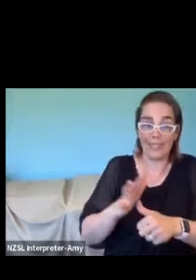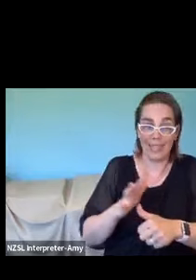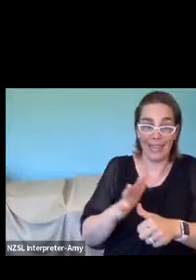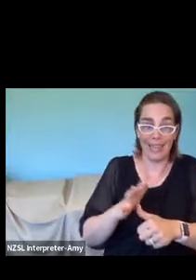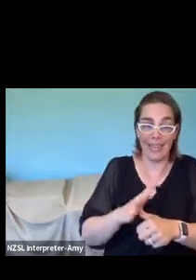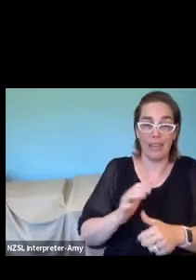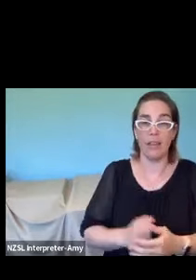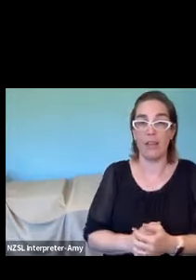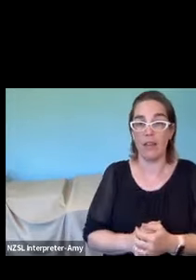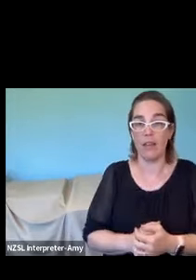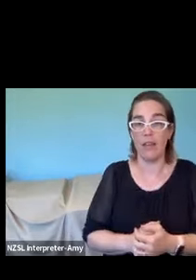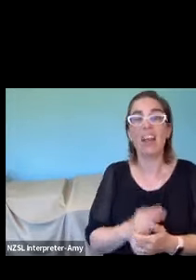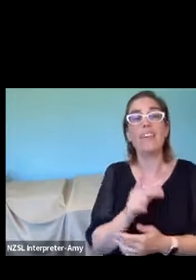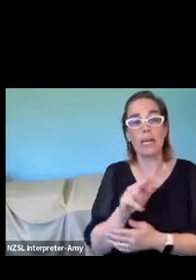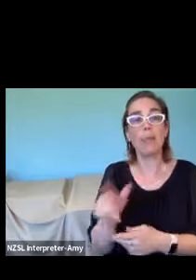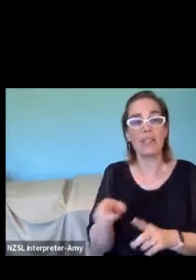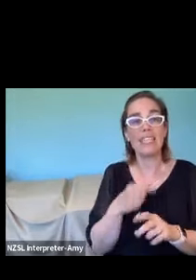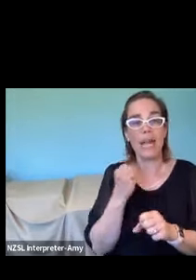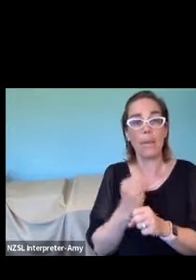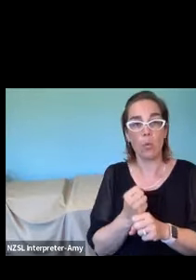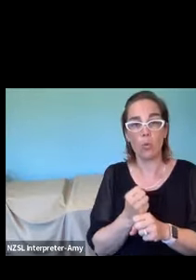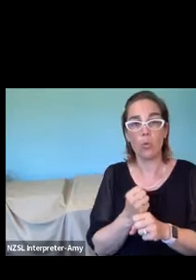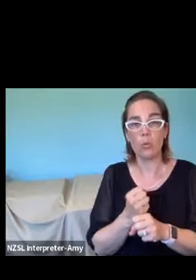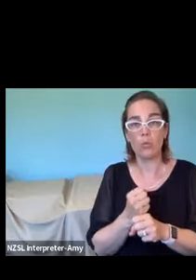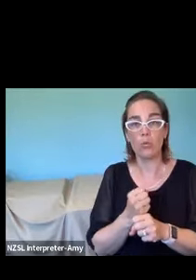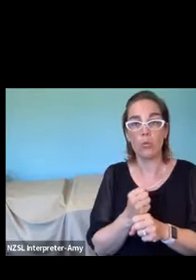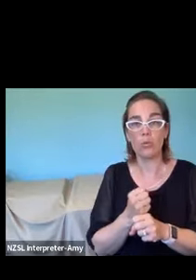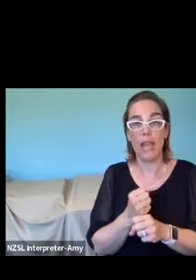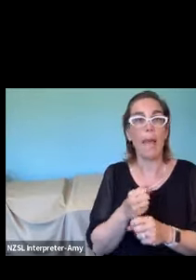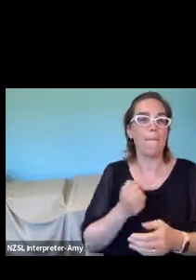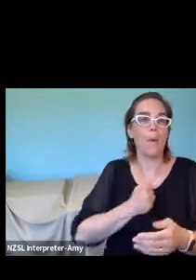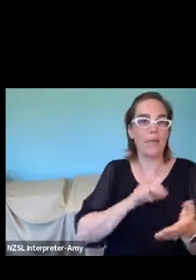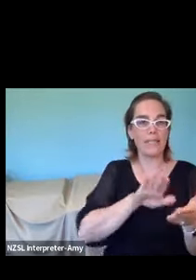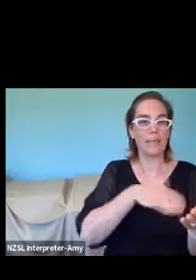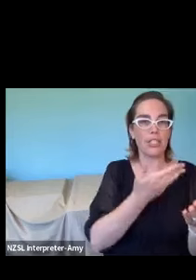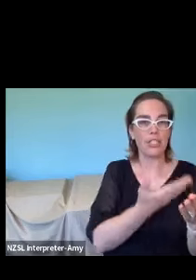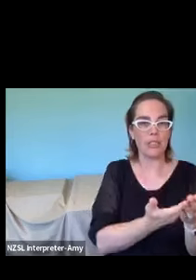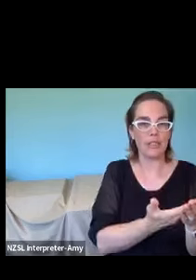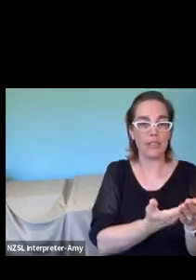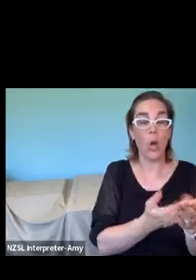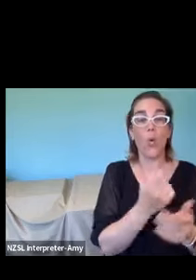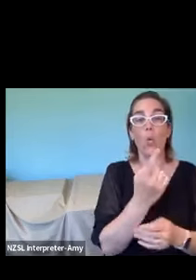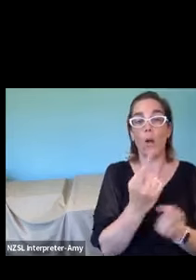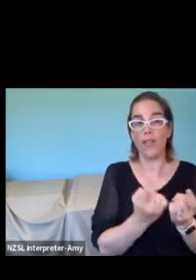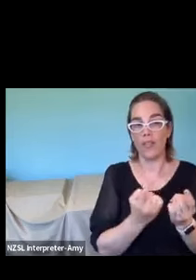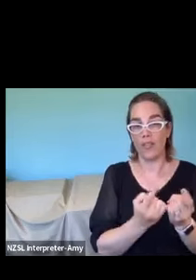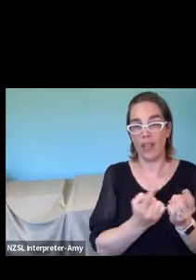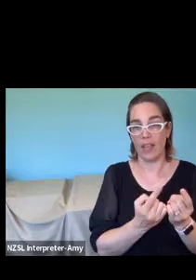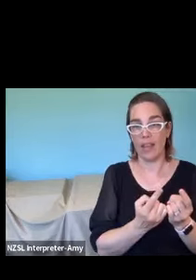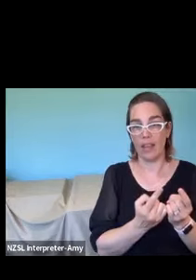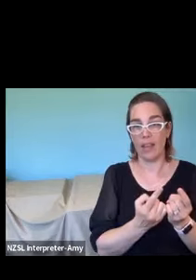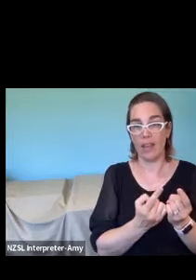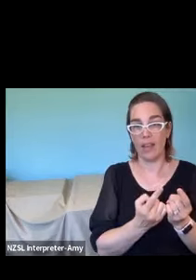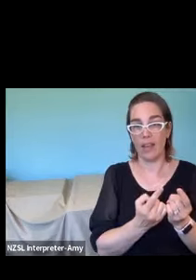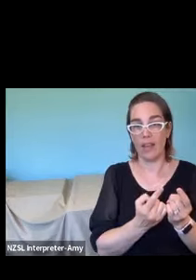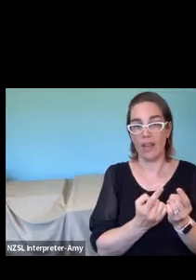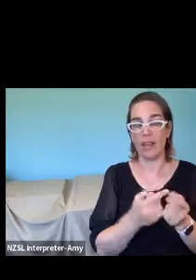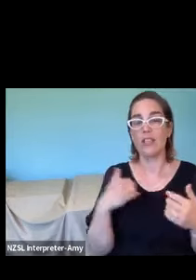And I've given a couple of examples in my submission. And one of the things that's really